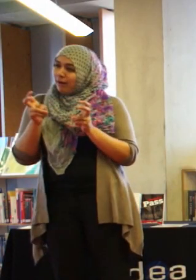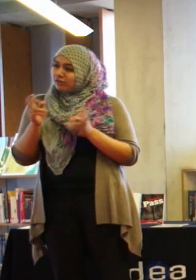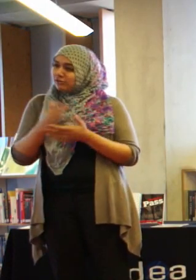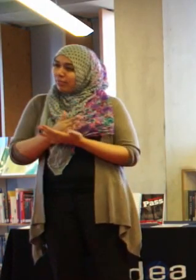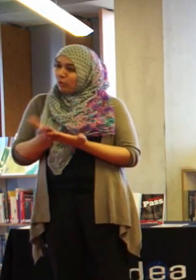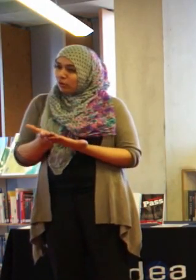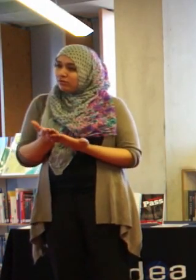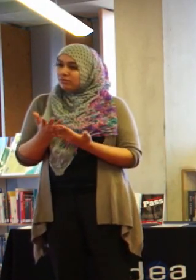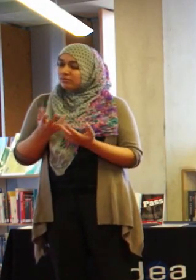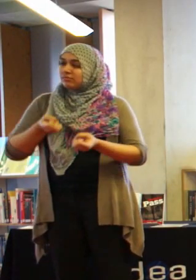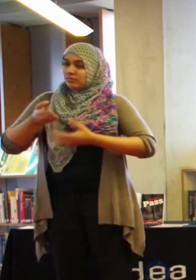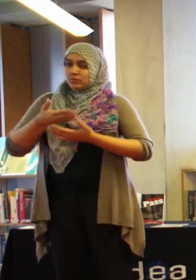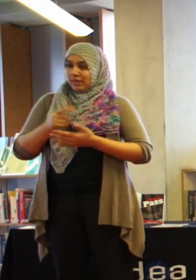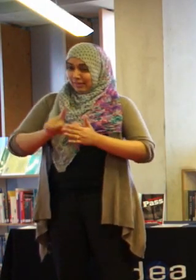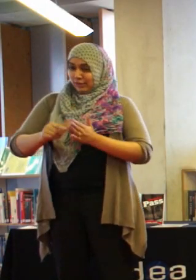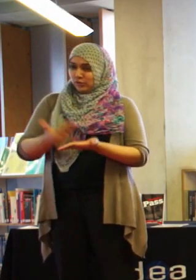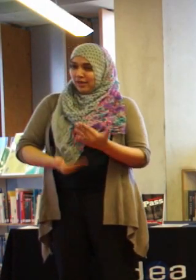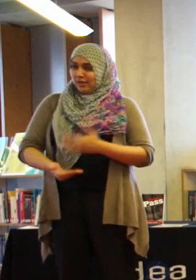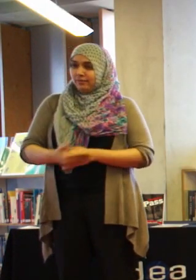In February